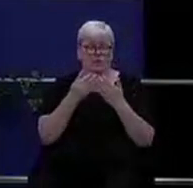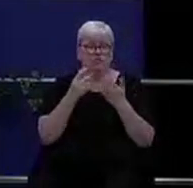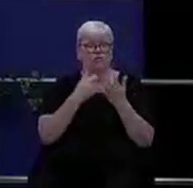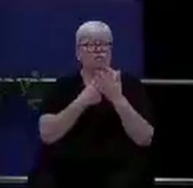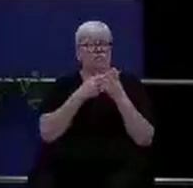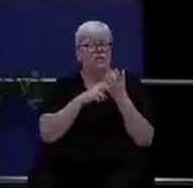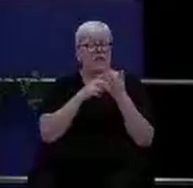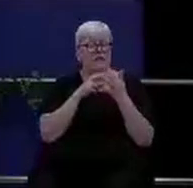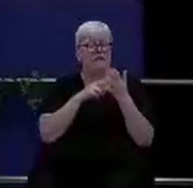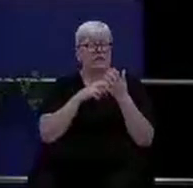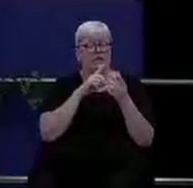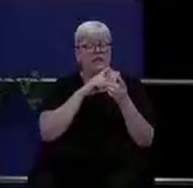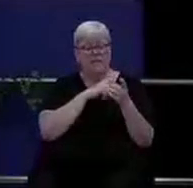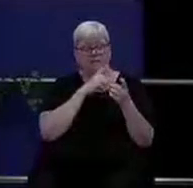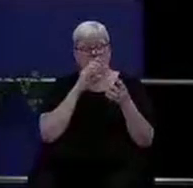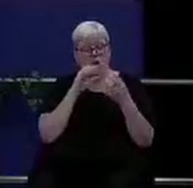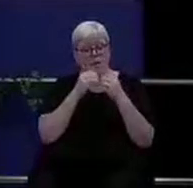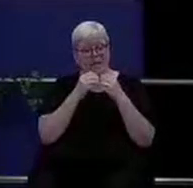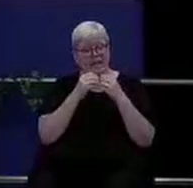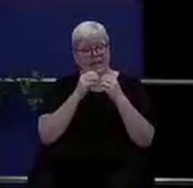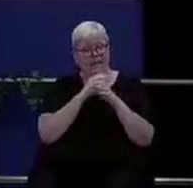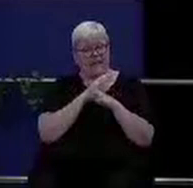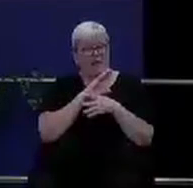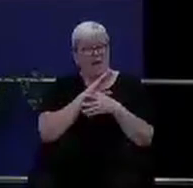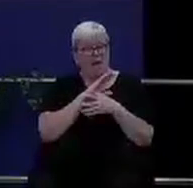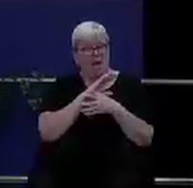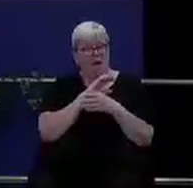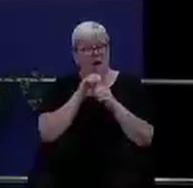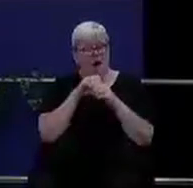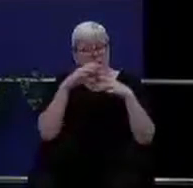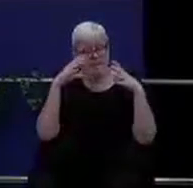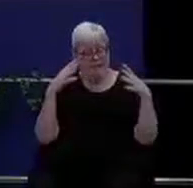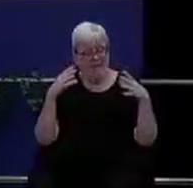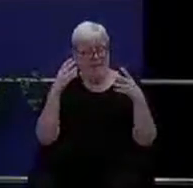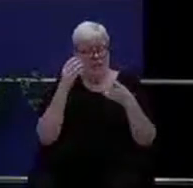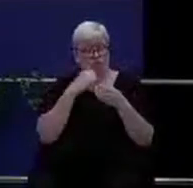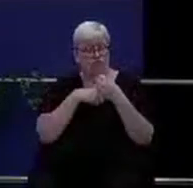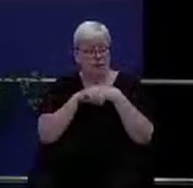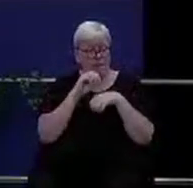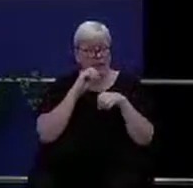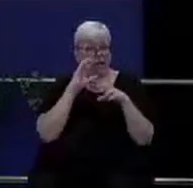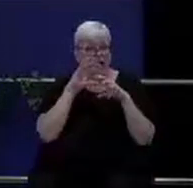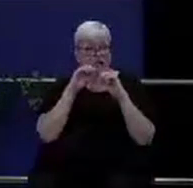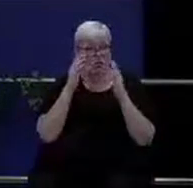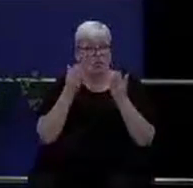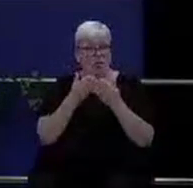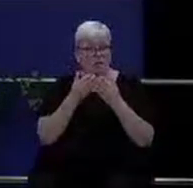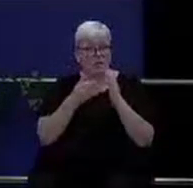for making, unmaking, and remaking the world. There's this constant cycle.